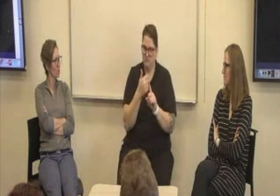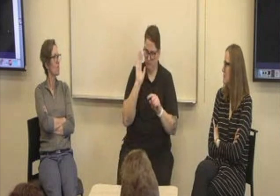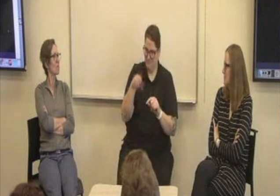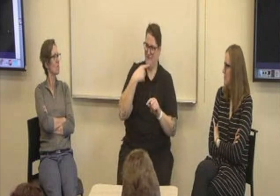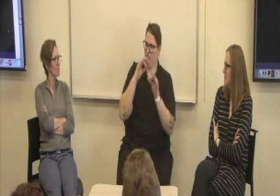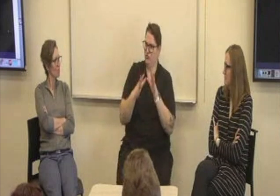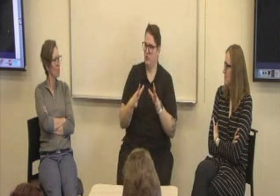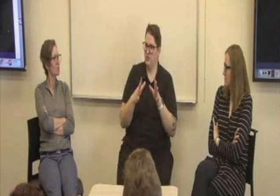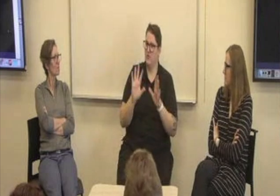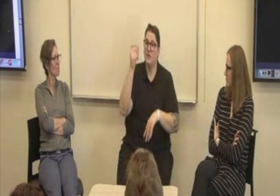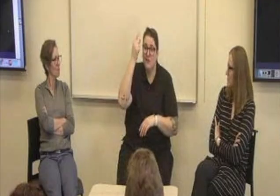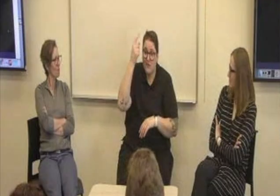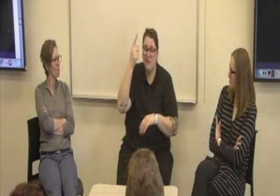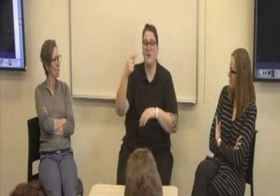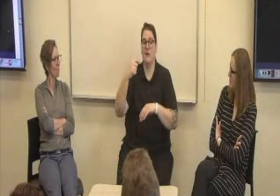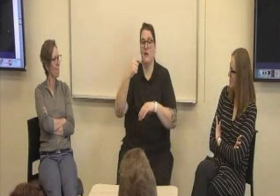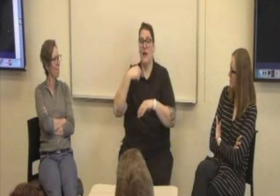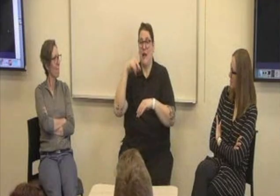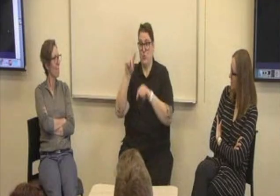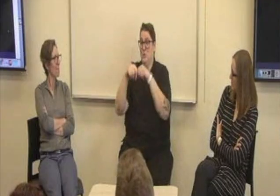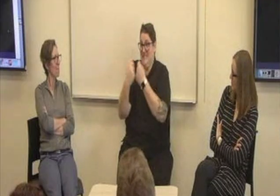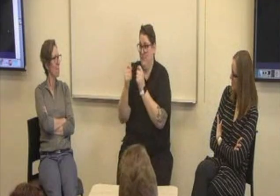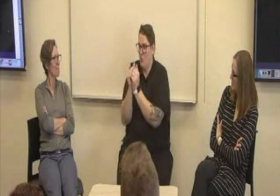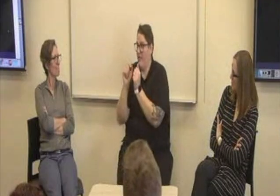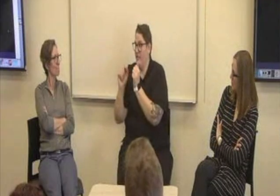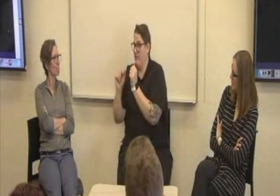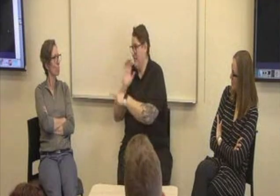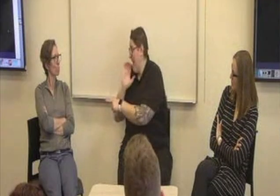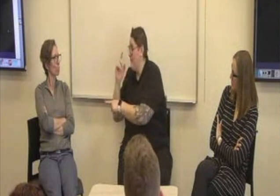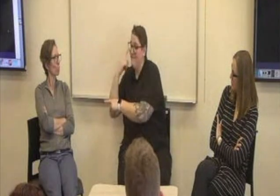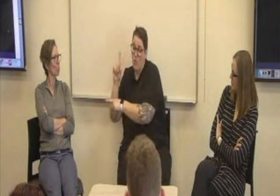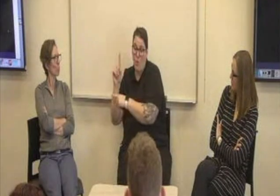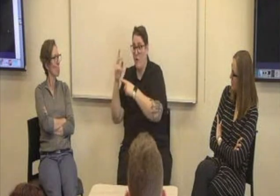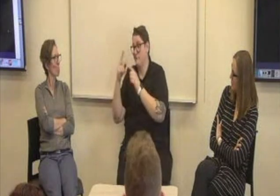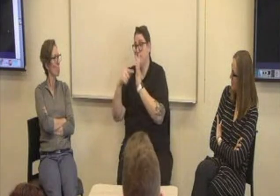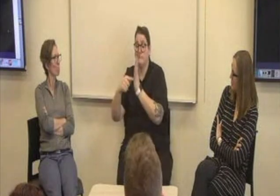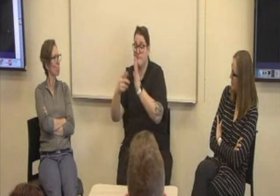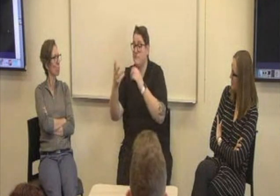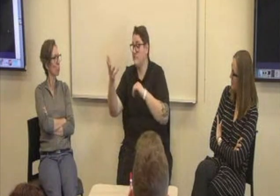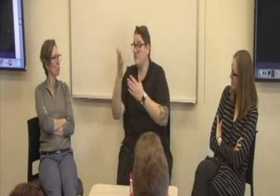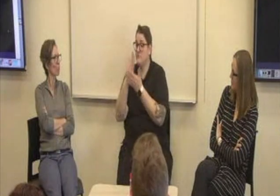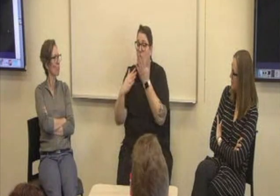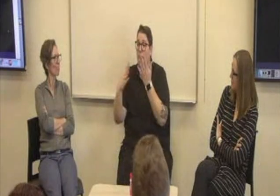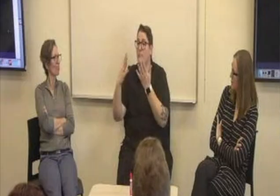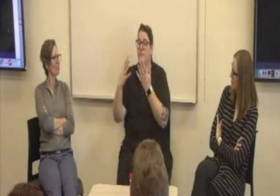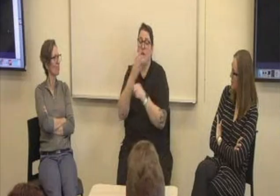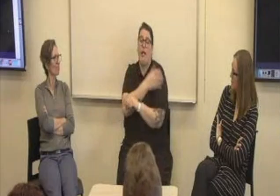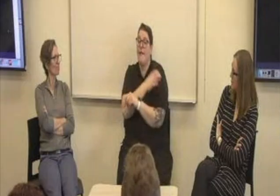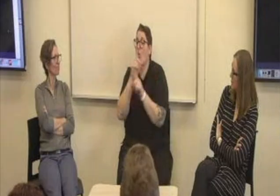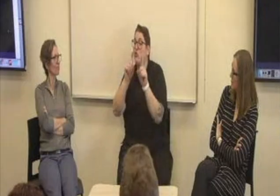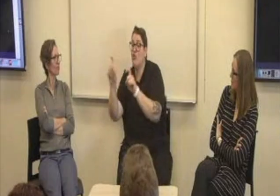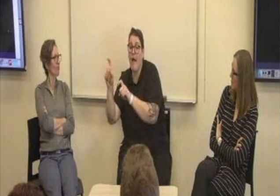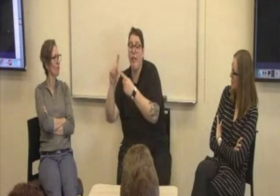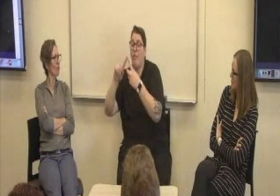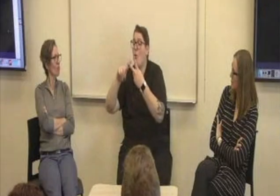And that they're not consumers of deaf interpreting services, that they only require hearing interpreter services. But in the